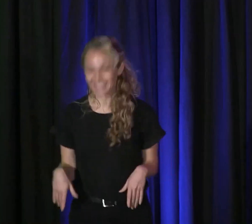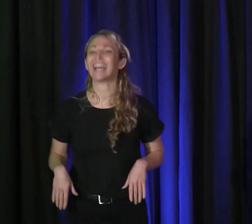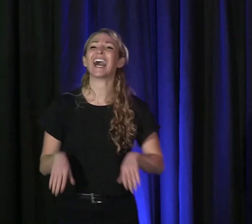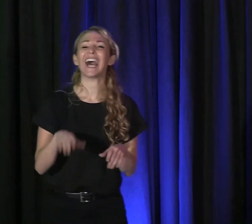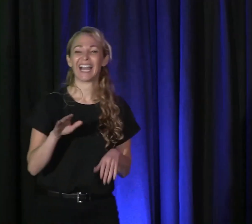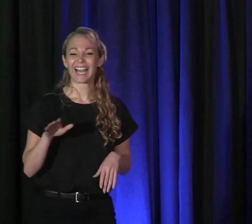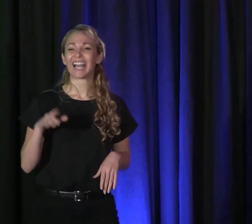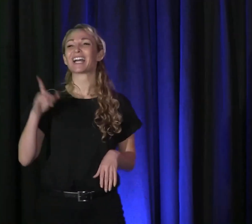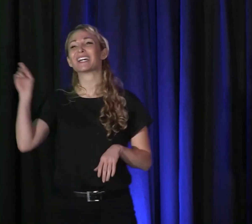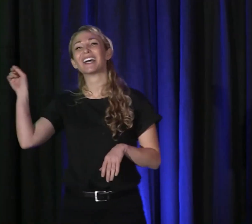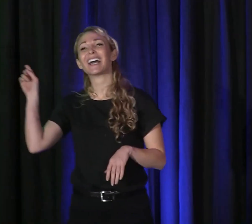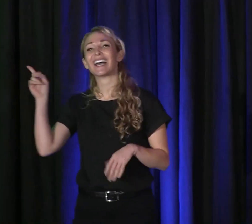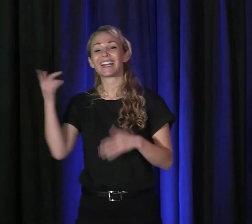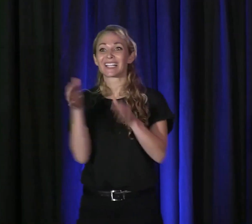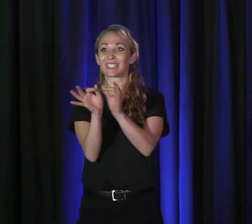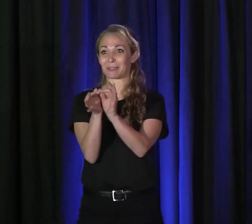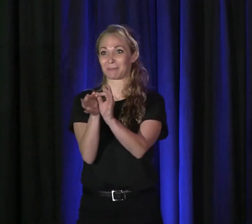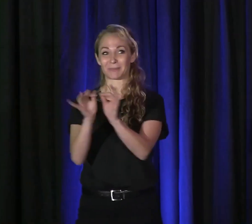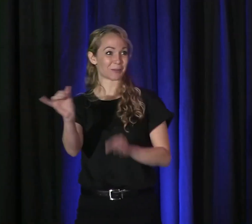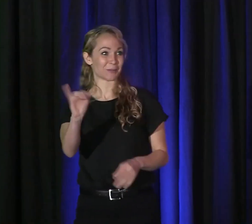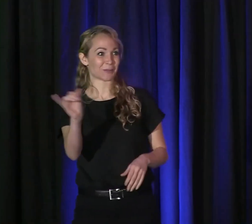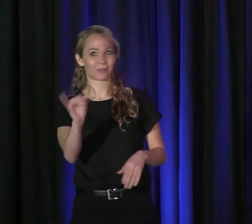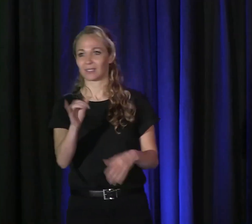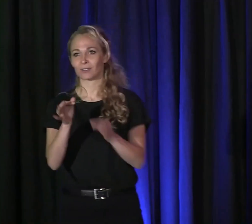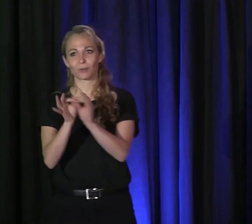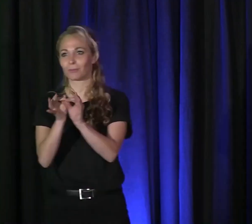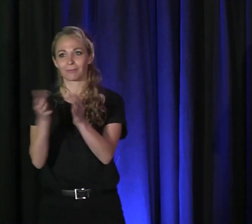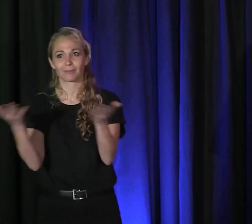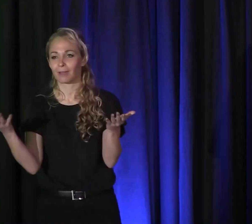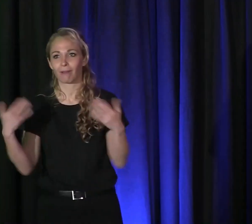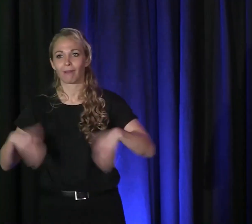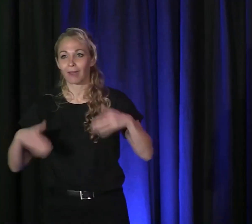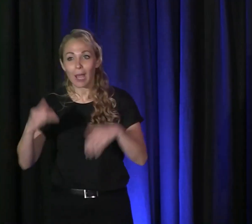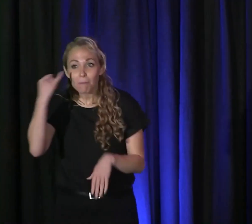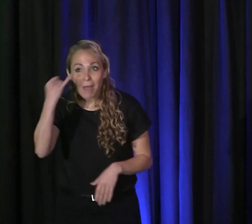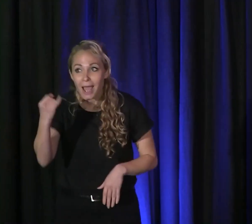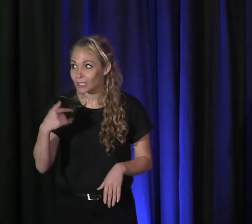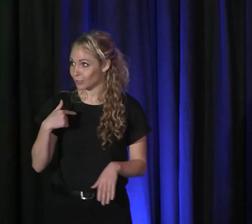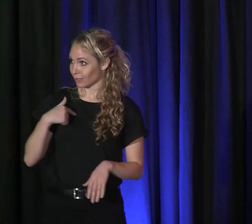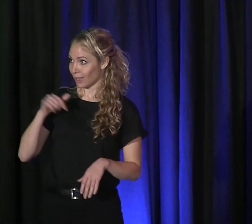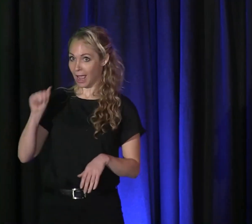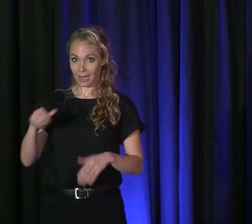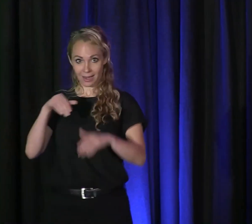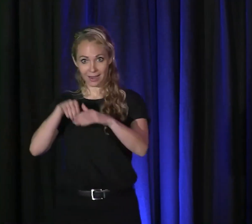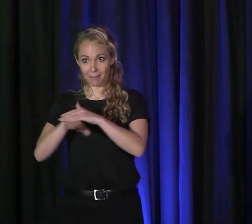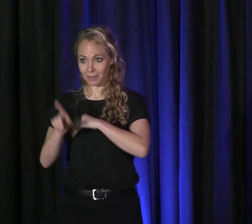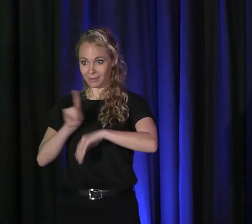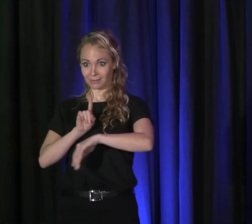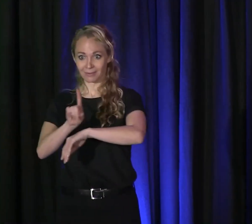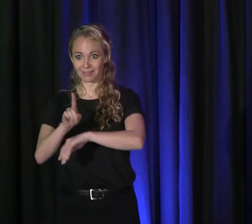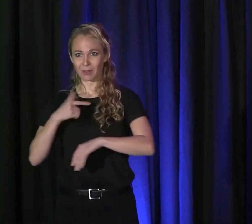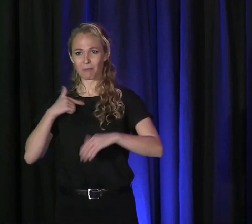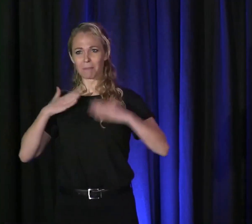I have a little bit more to go in this workshop. So it applies to interpreting as well. Imagine if I go into an